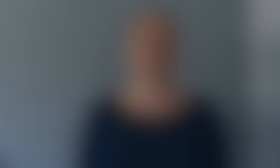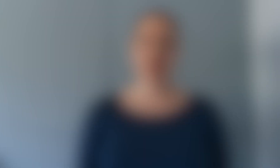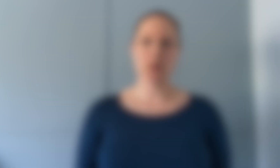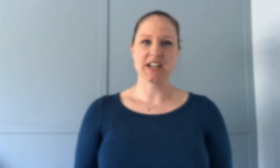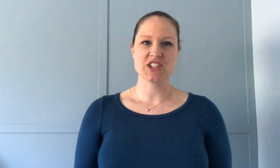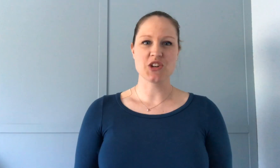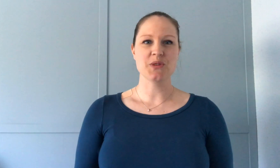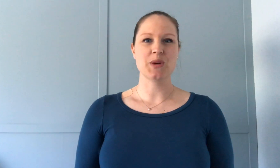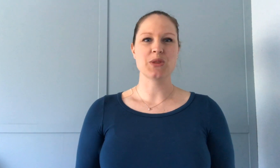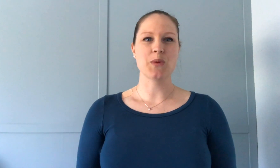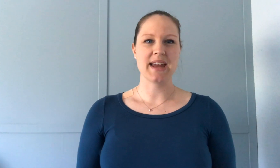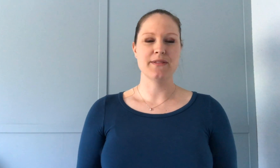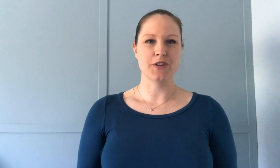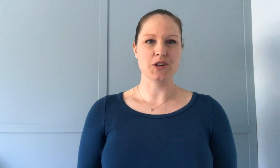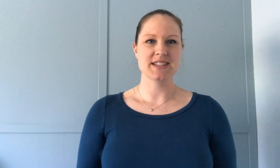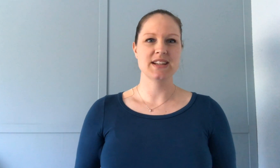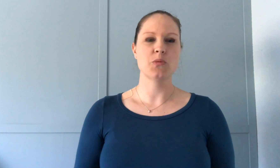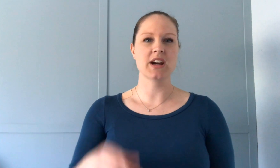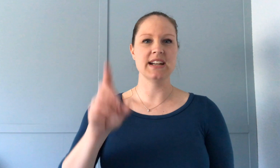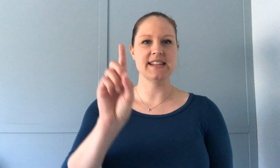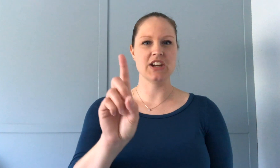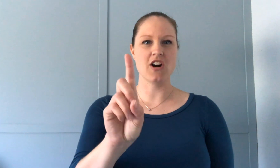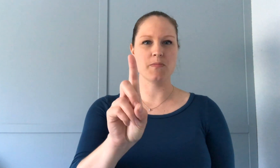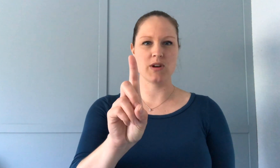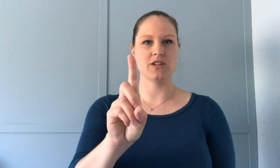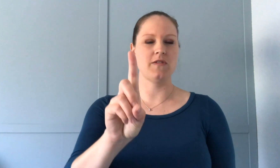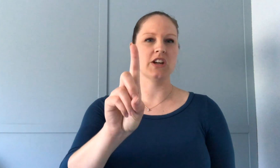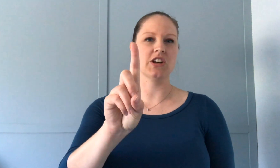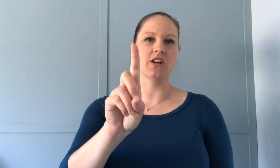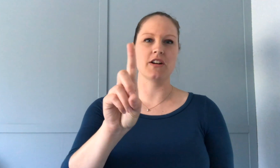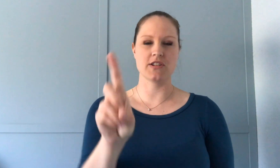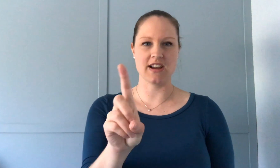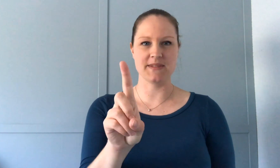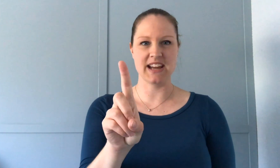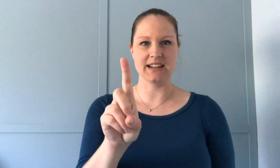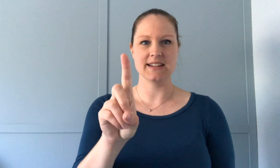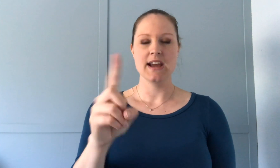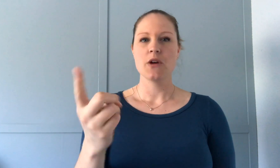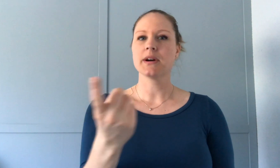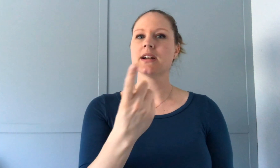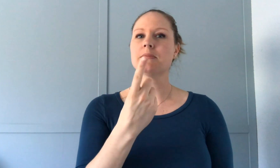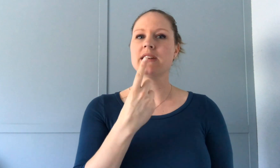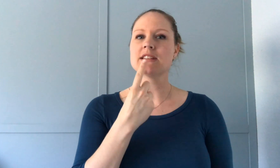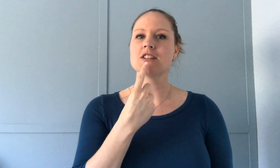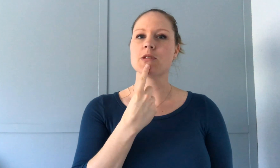So we're going to start with red first. We're going to take our pointer finger on our dominant hand. We're going to place it to our